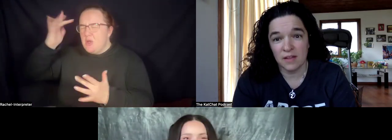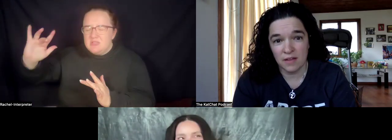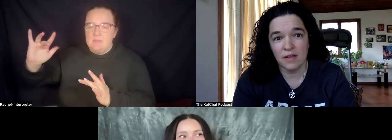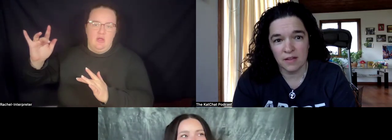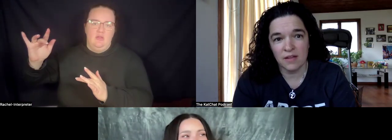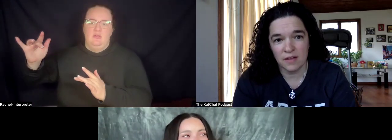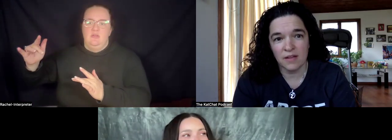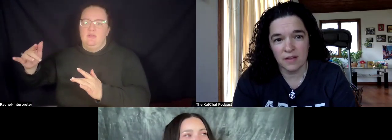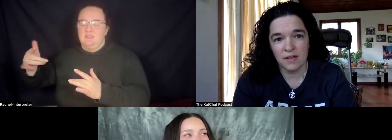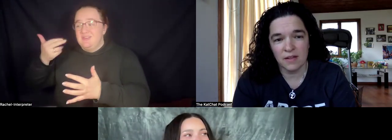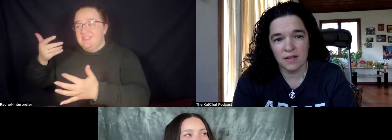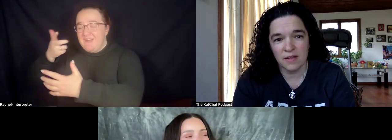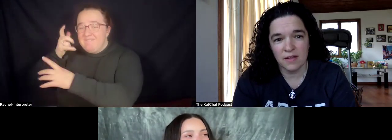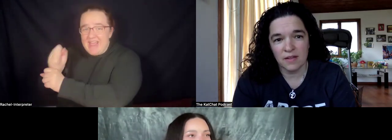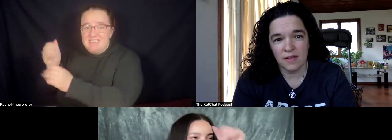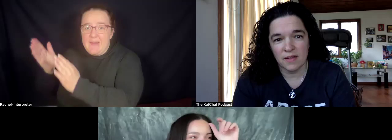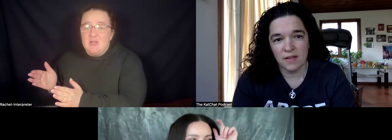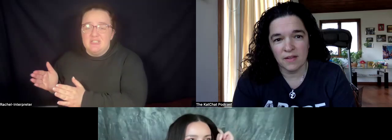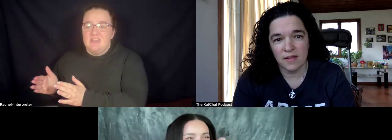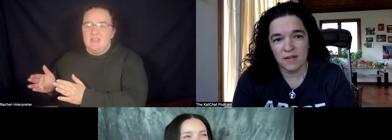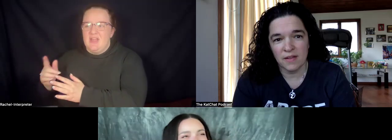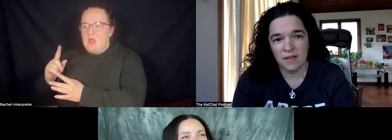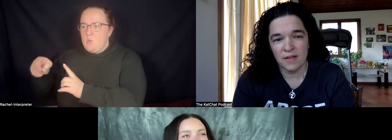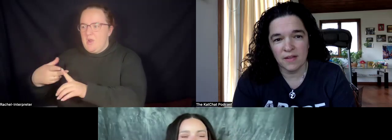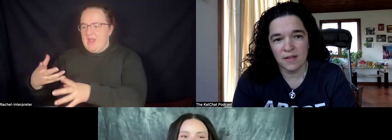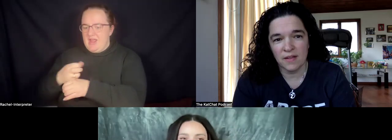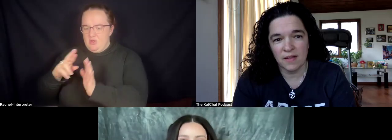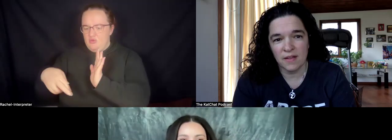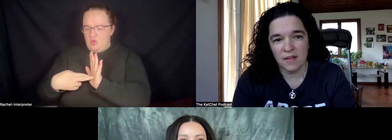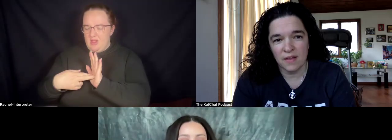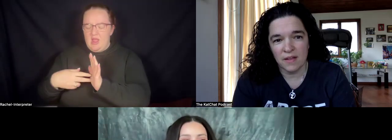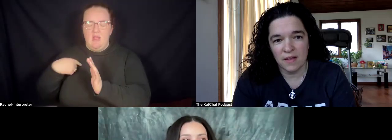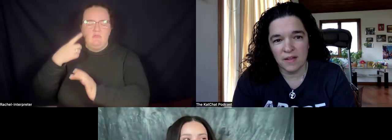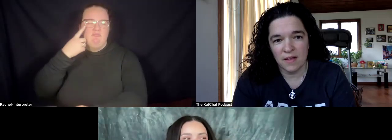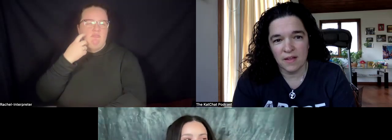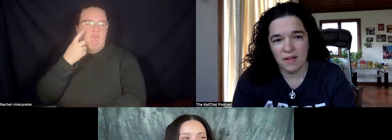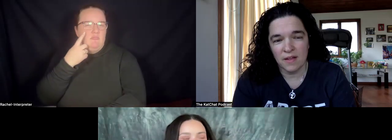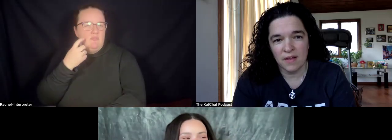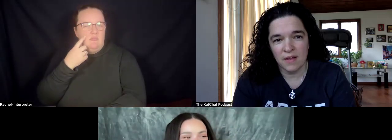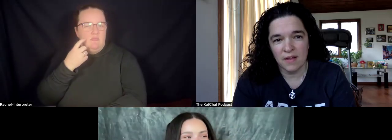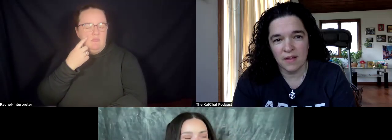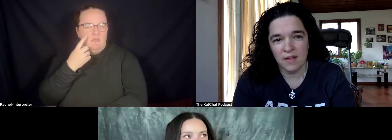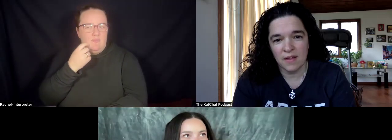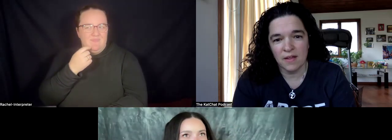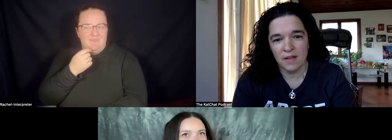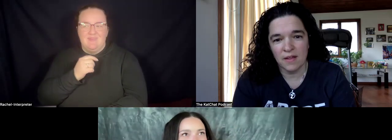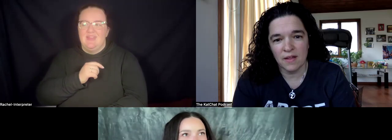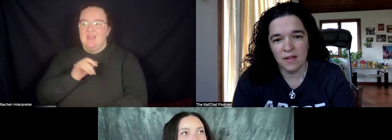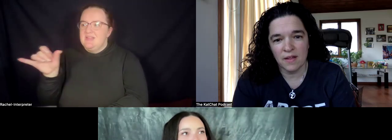So I found him fascinating. And then when I got the role, I had a sneaking suspicion. It's funny. It was the same